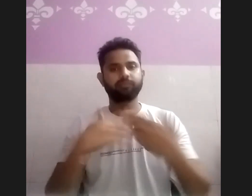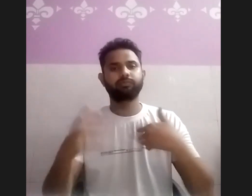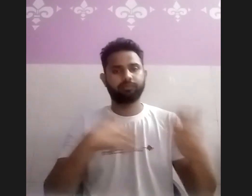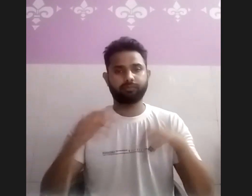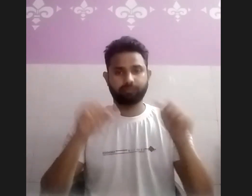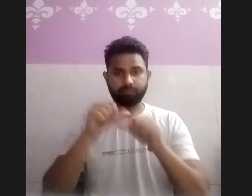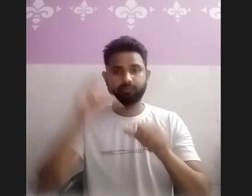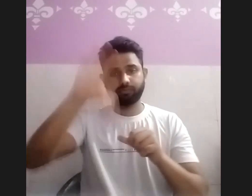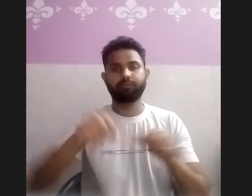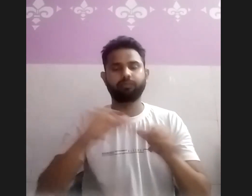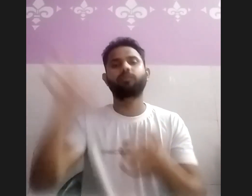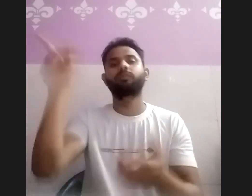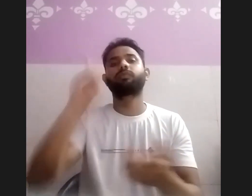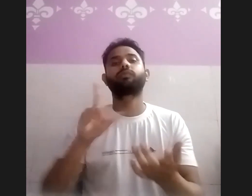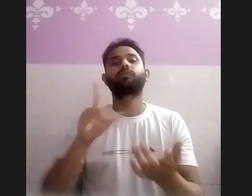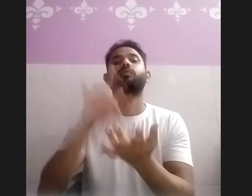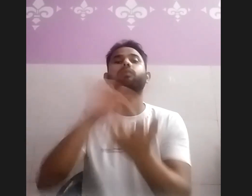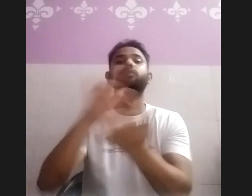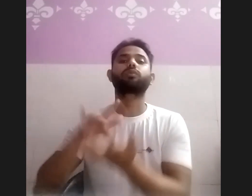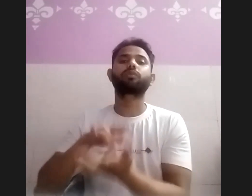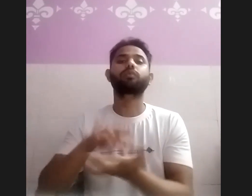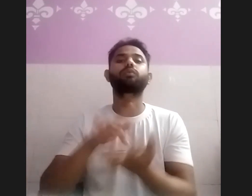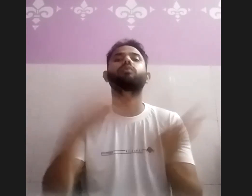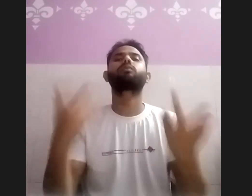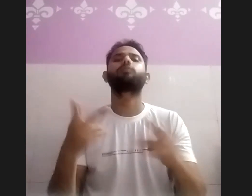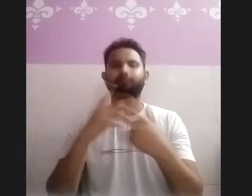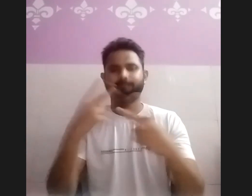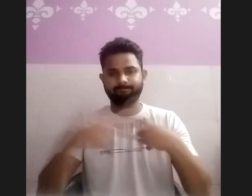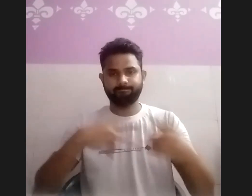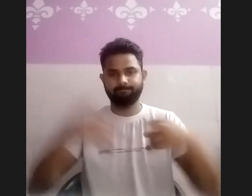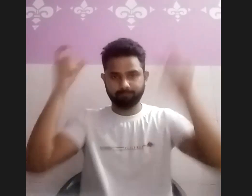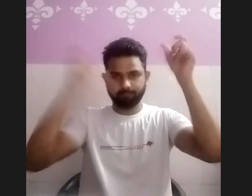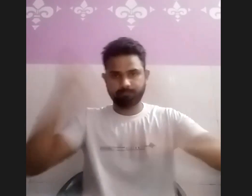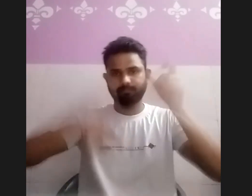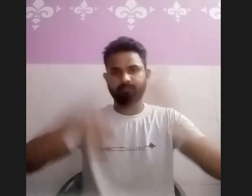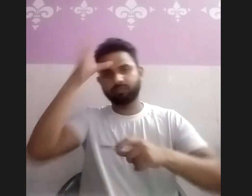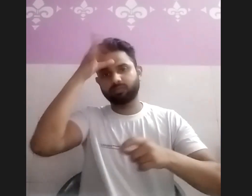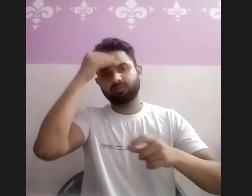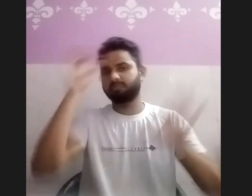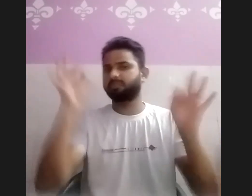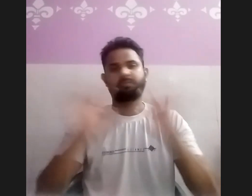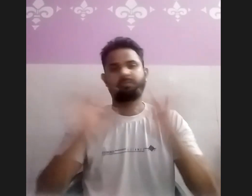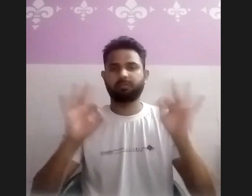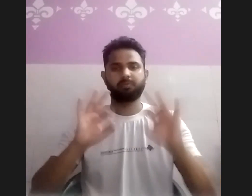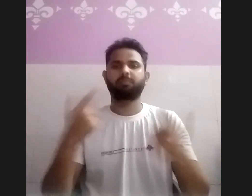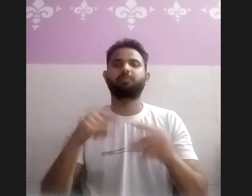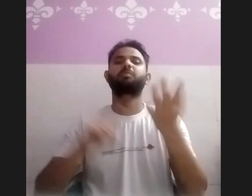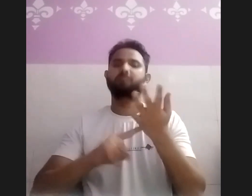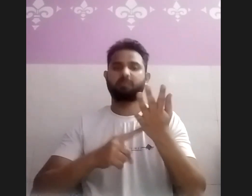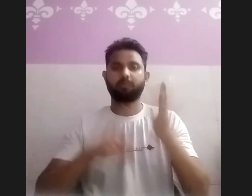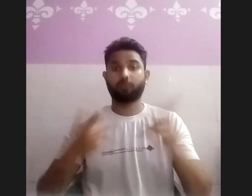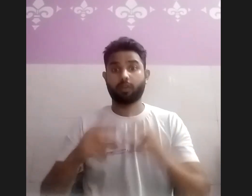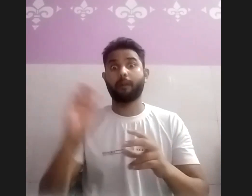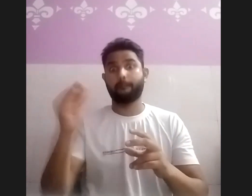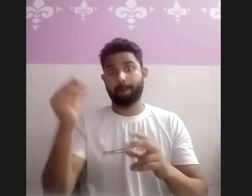at the location. As many people are not aware of the technicalities, these features are